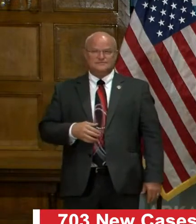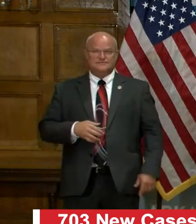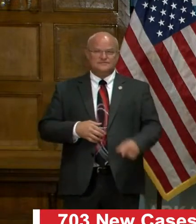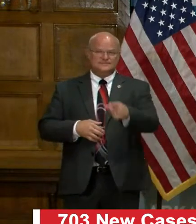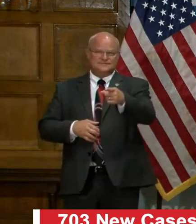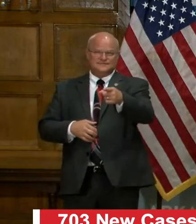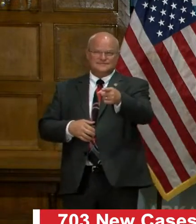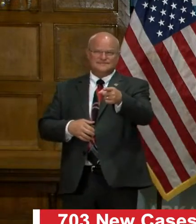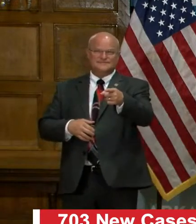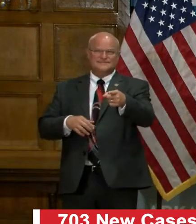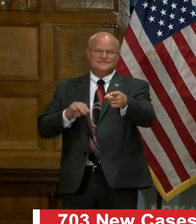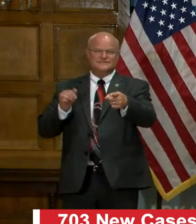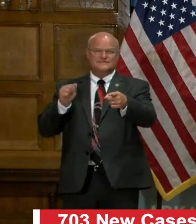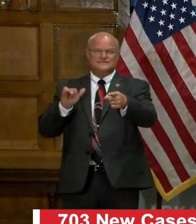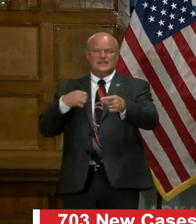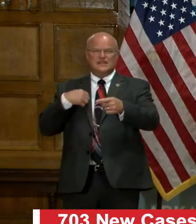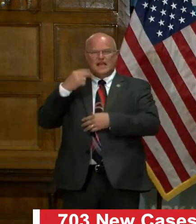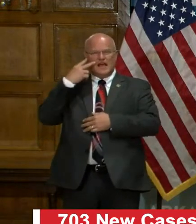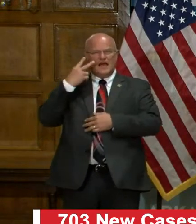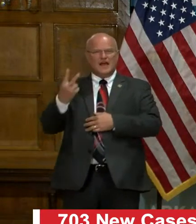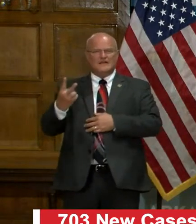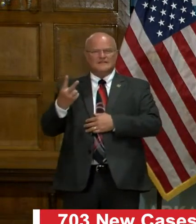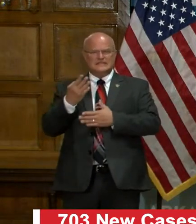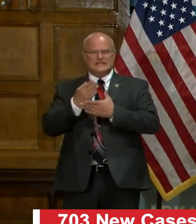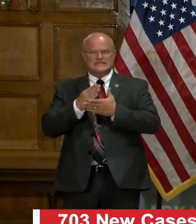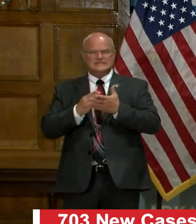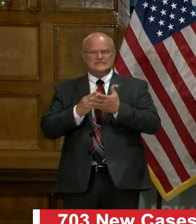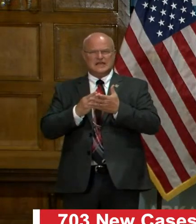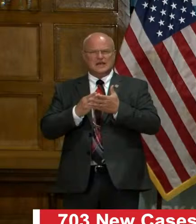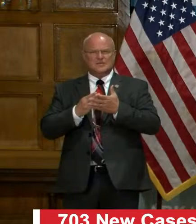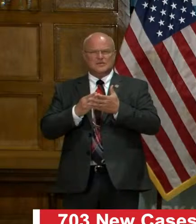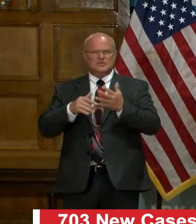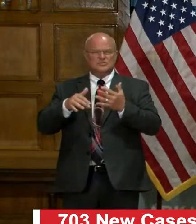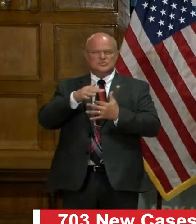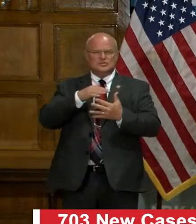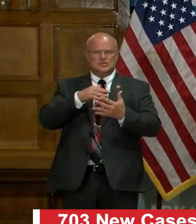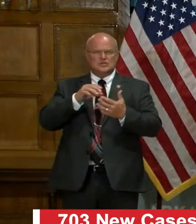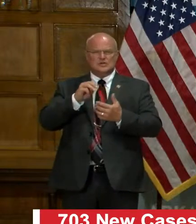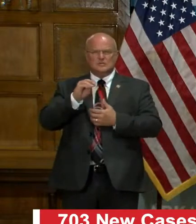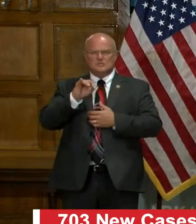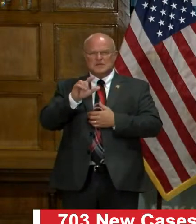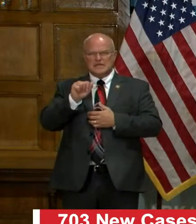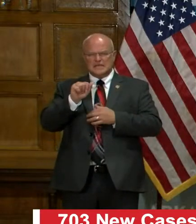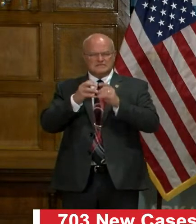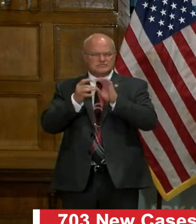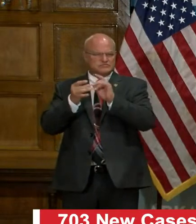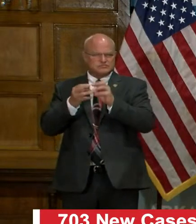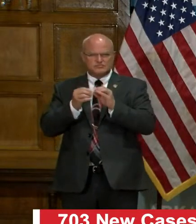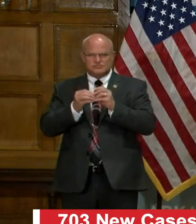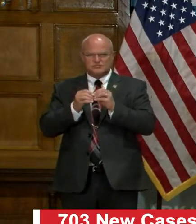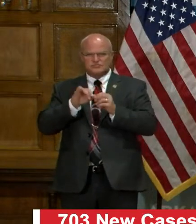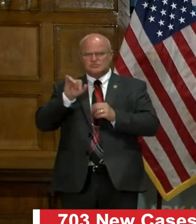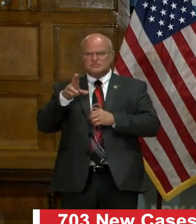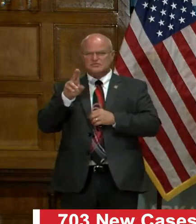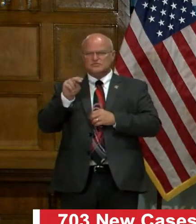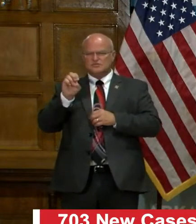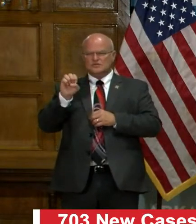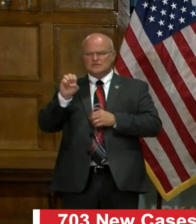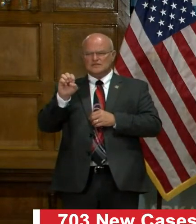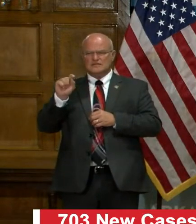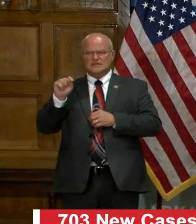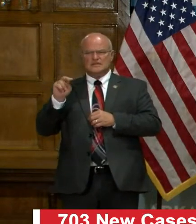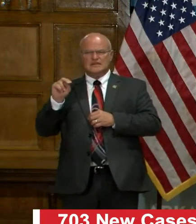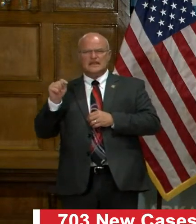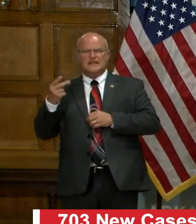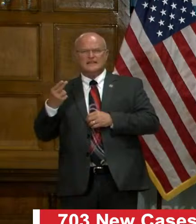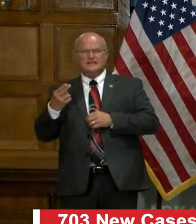Jake. I've seen some social media sort of firing up, obviously today being Juneteenth. Would this be